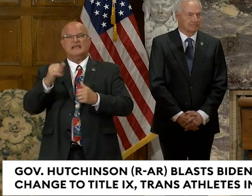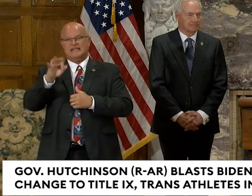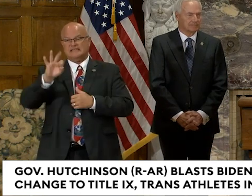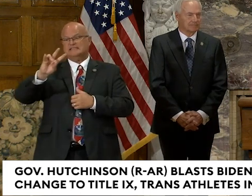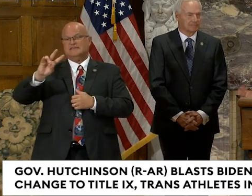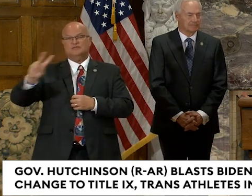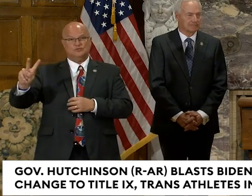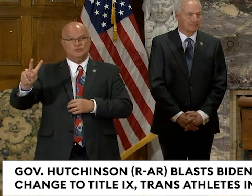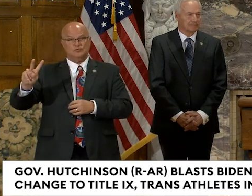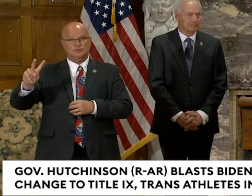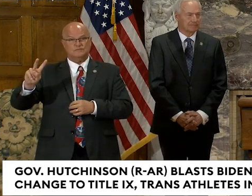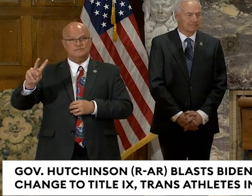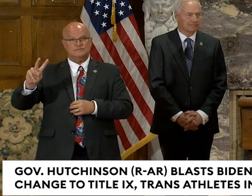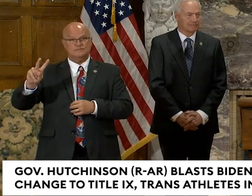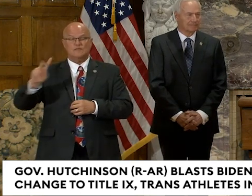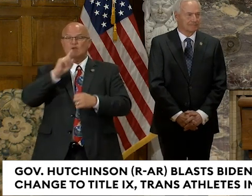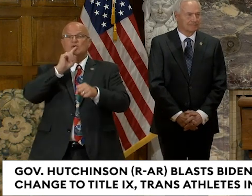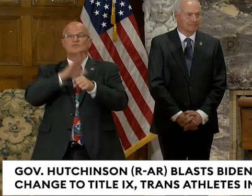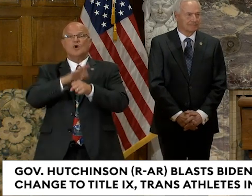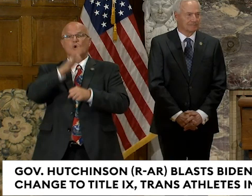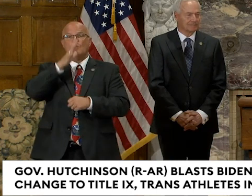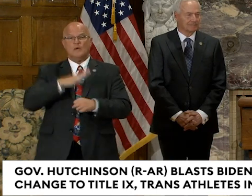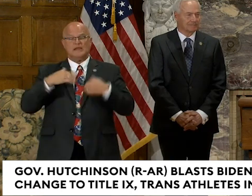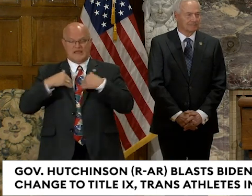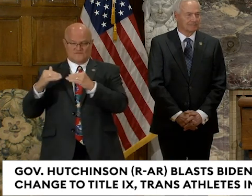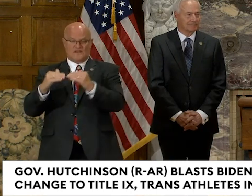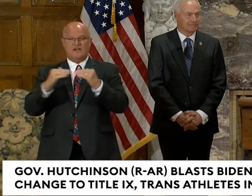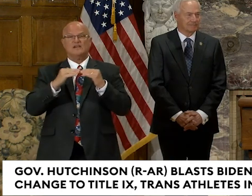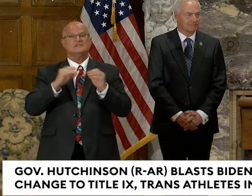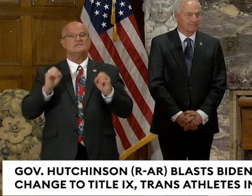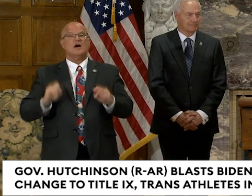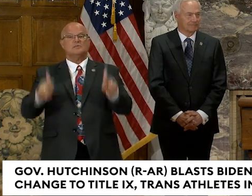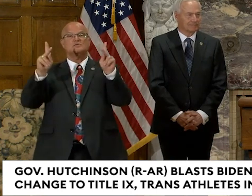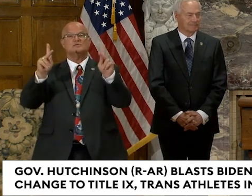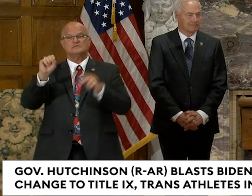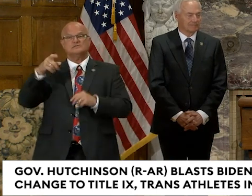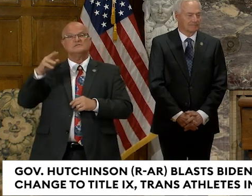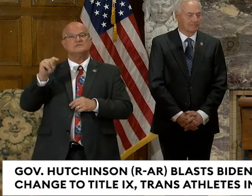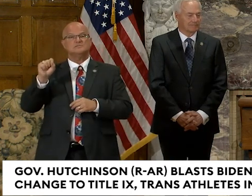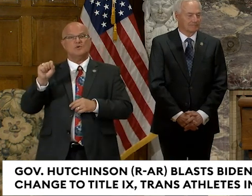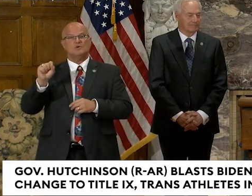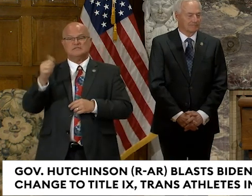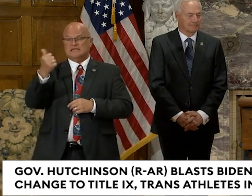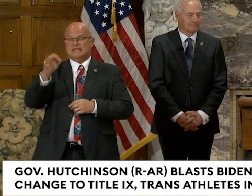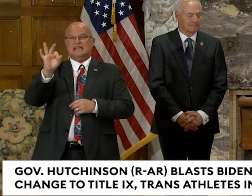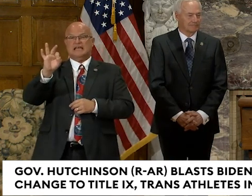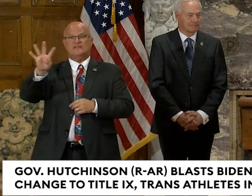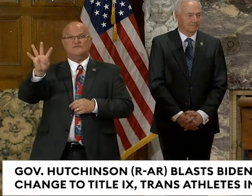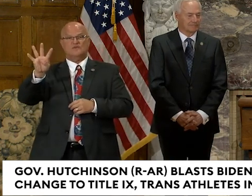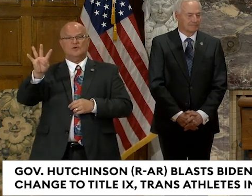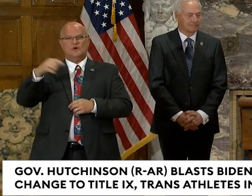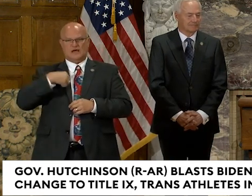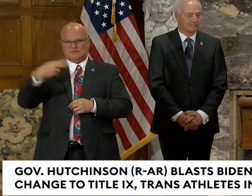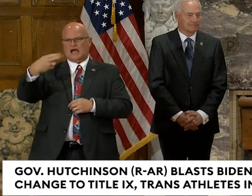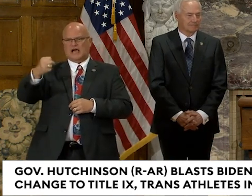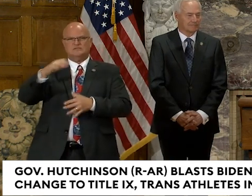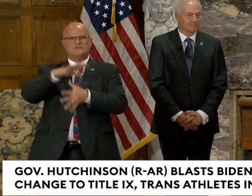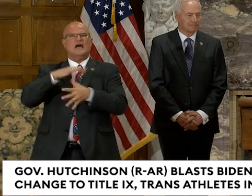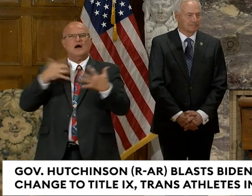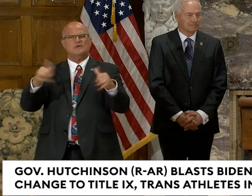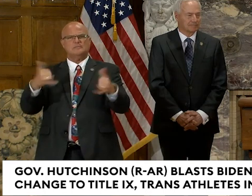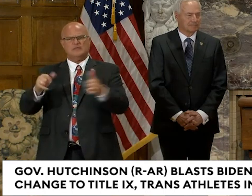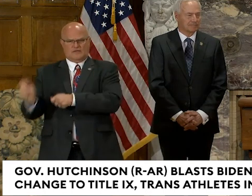1972, ensuring that women had fairness and opportunities in sports, in 1994, as a high school senior, I wanted